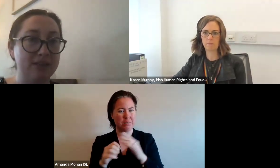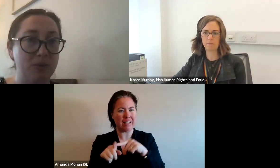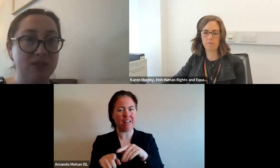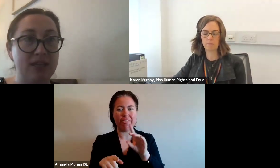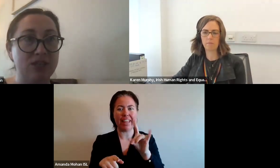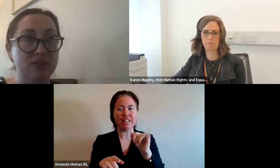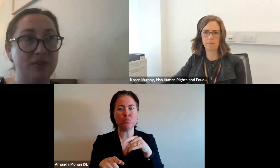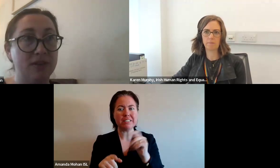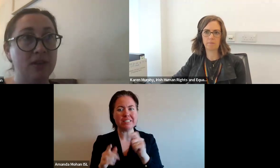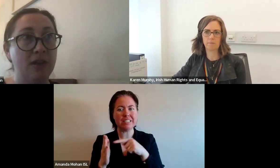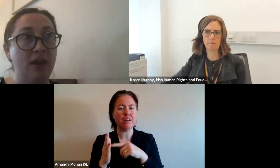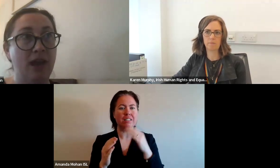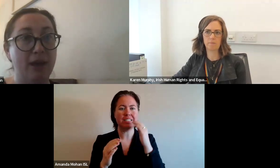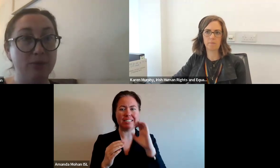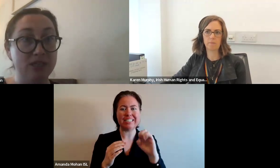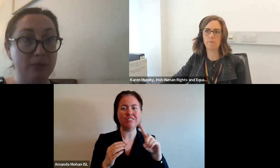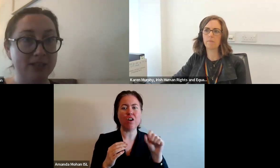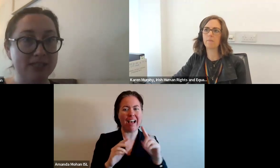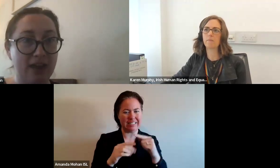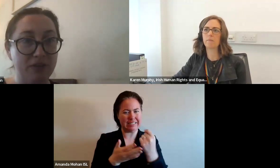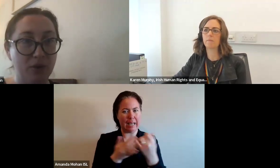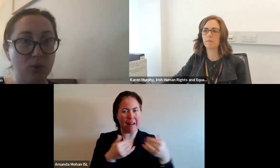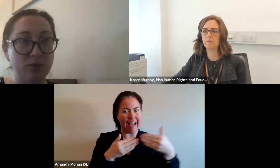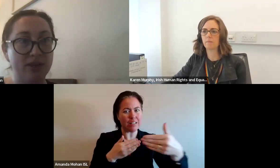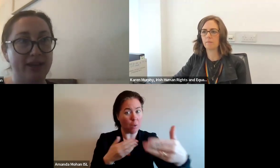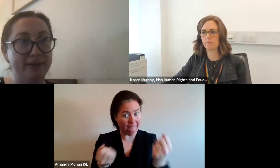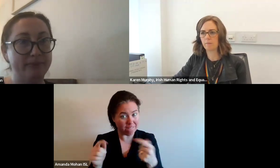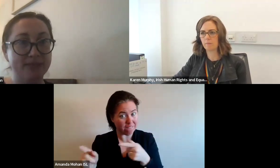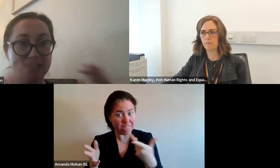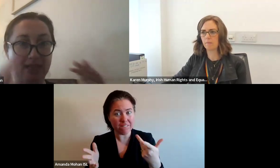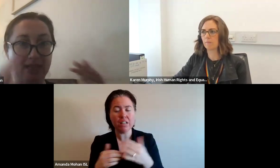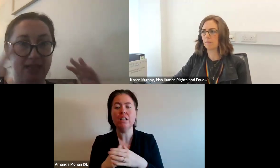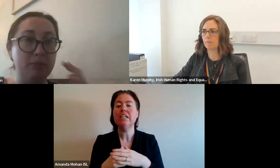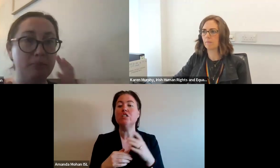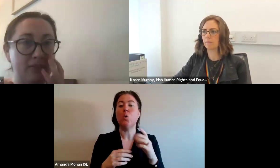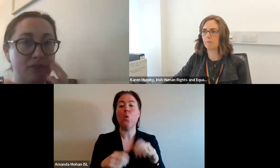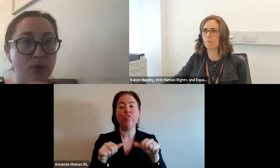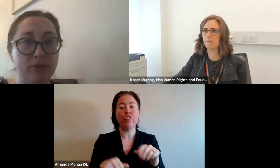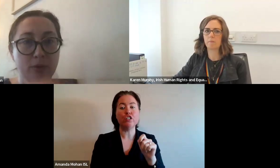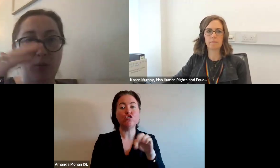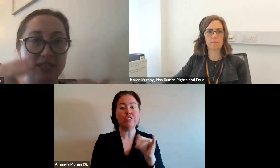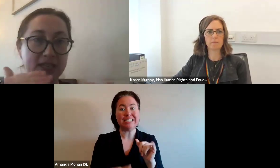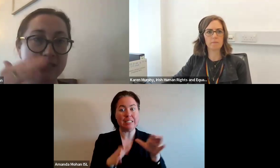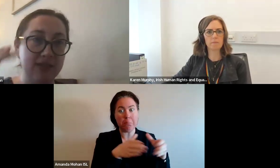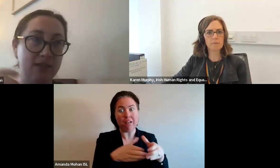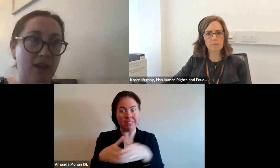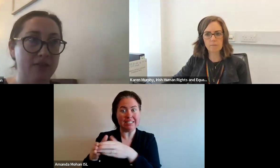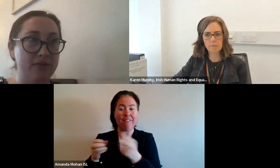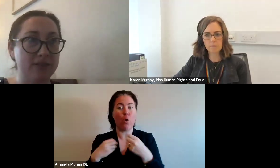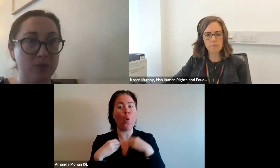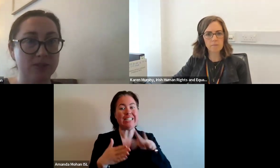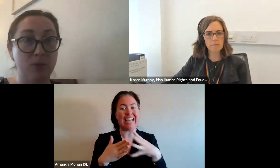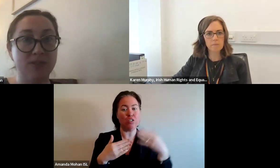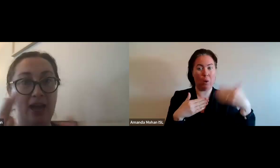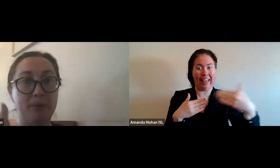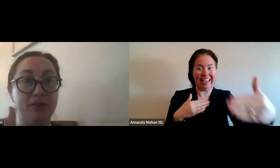So yeah, I suppose each of the treaty bodies have their own scheduling, even though the reporting is kind